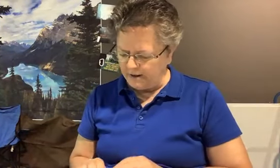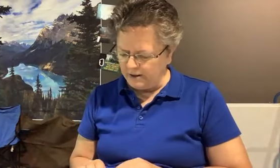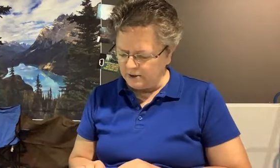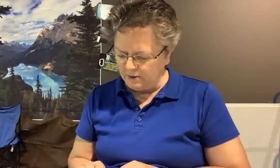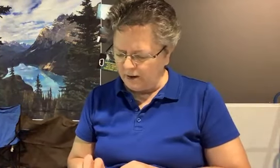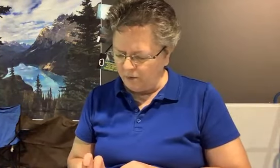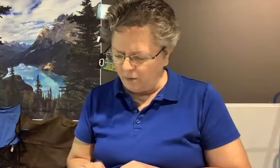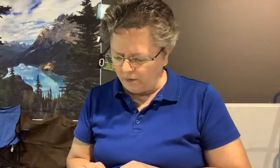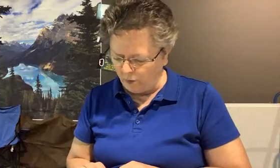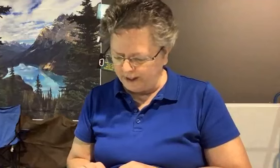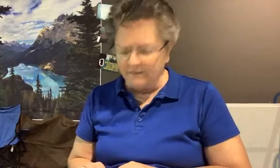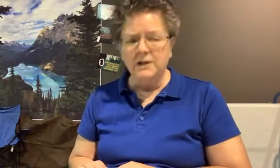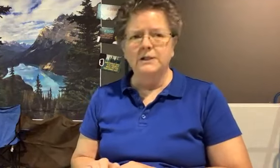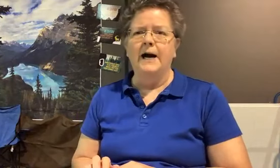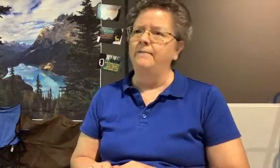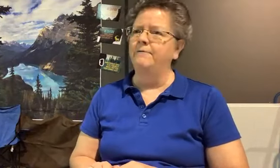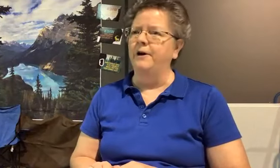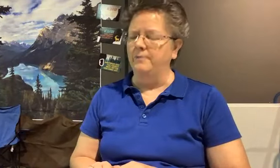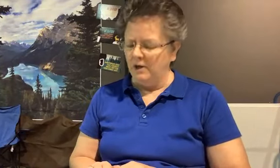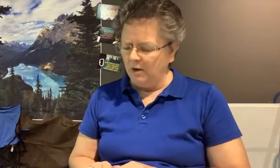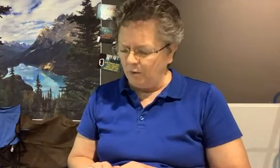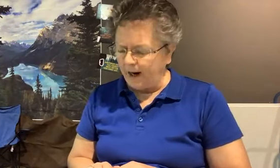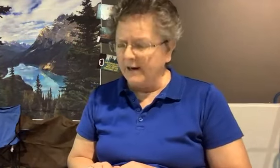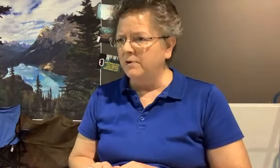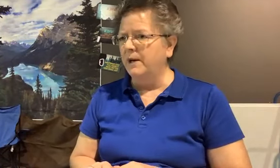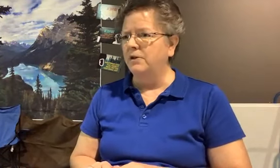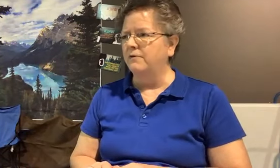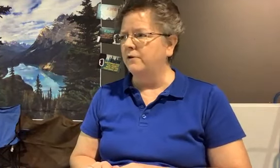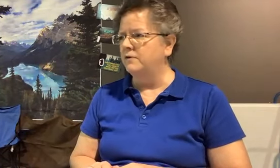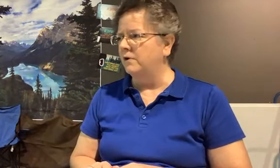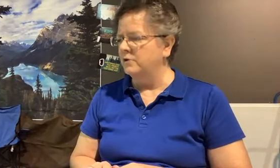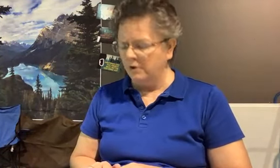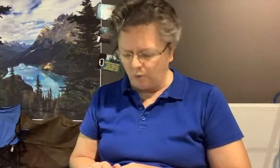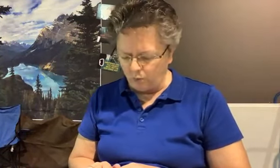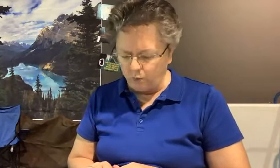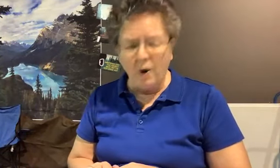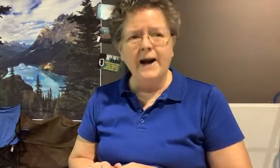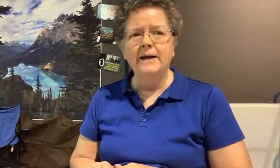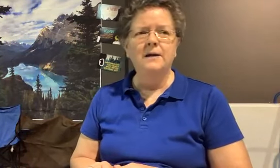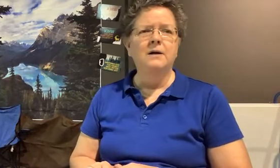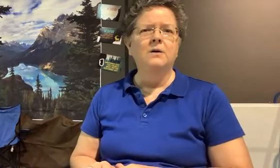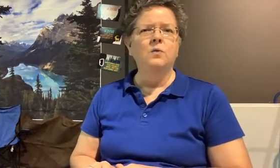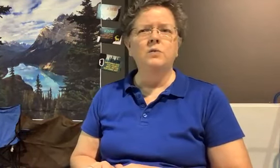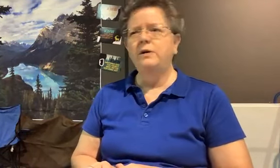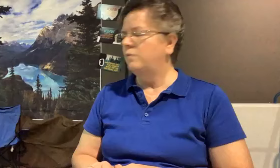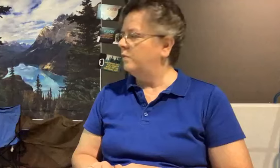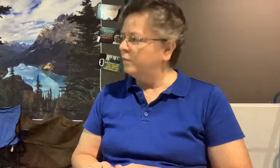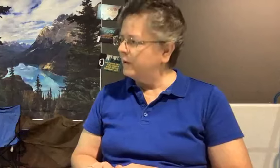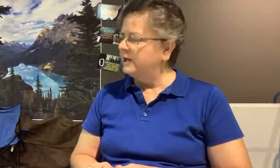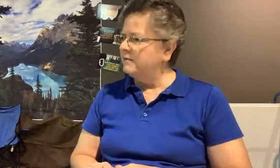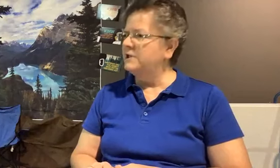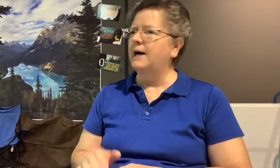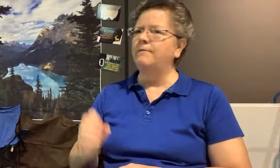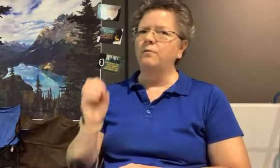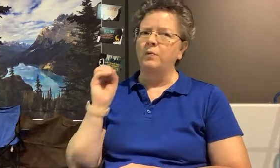this. We're given a time frame right off the bat in the first verse. Why, what do we, when we get a time, when we